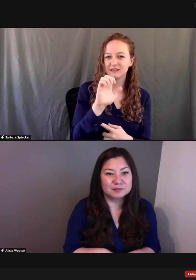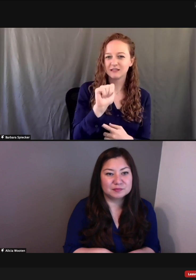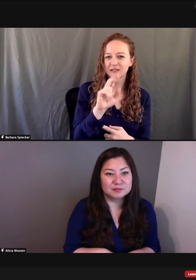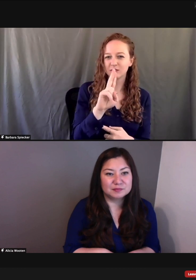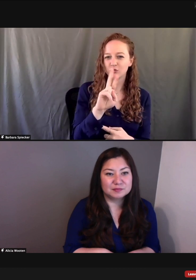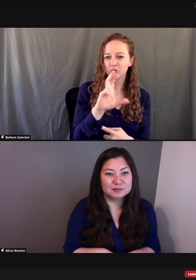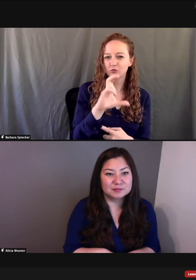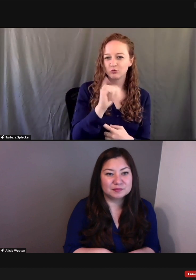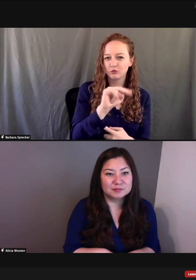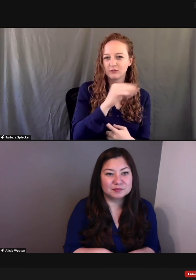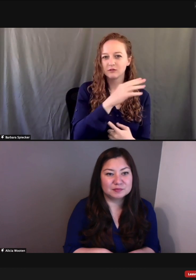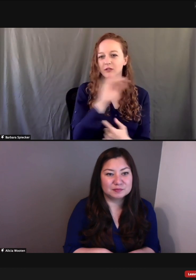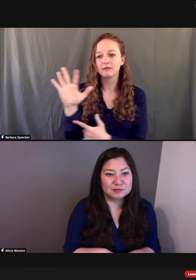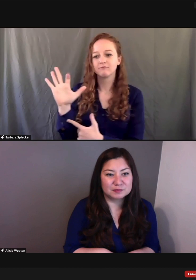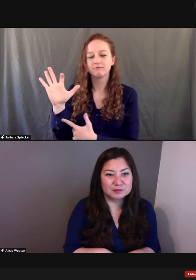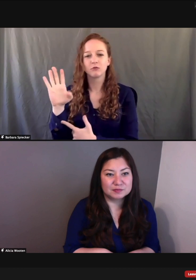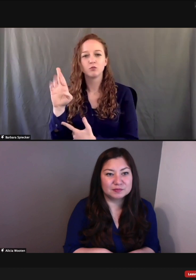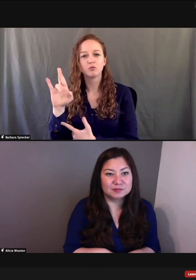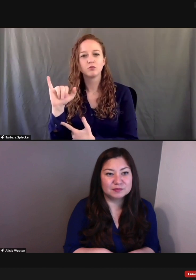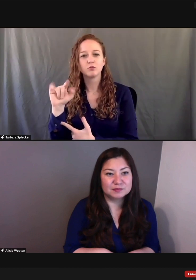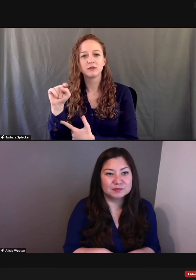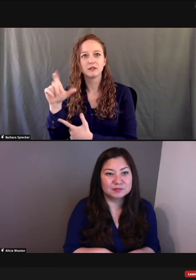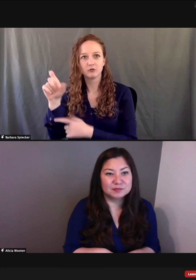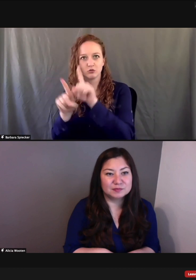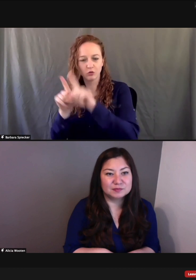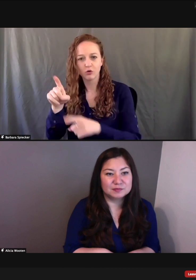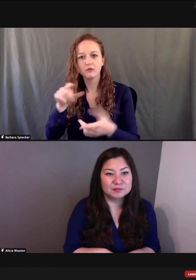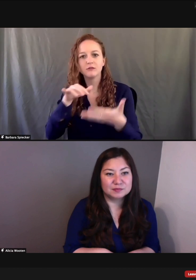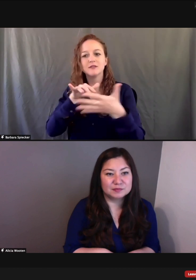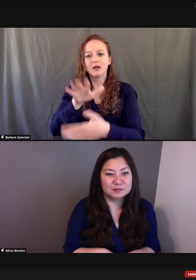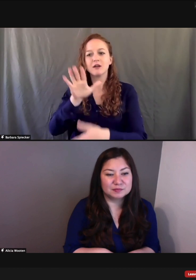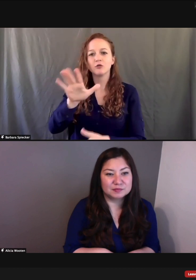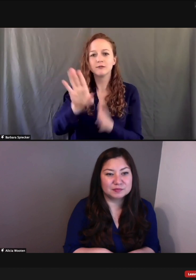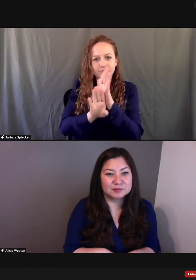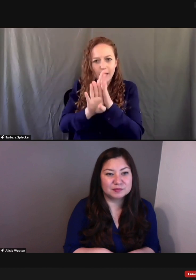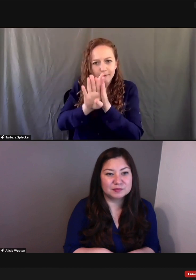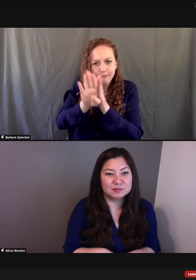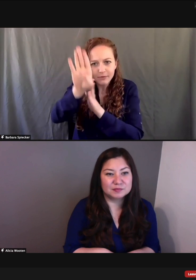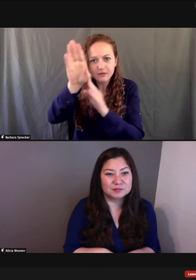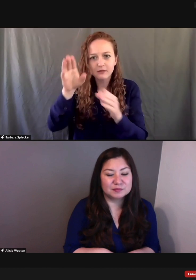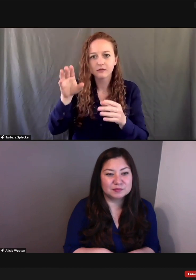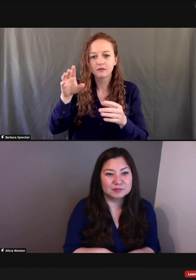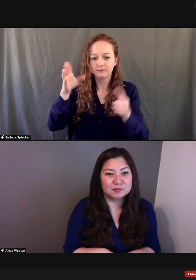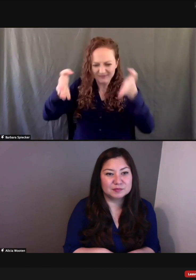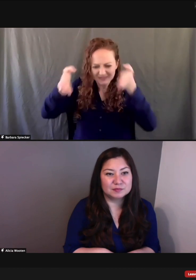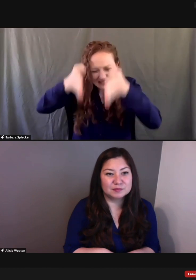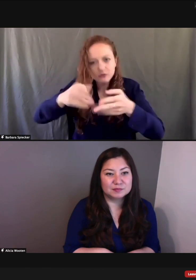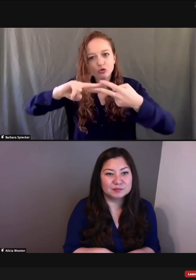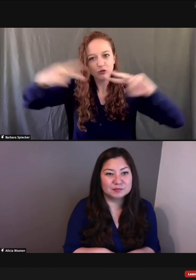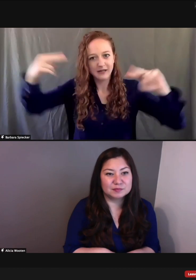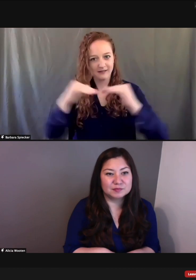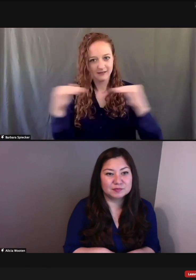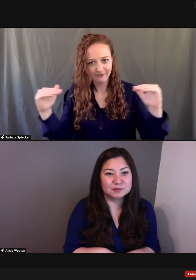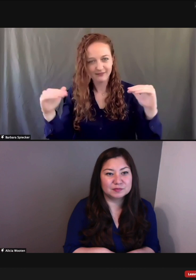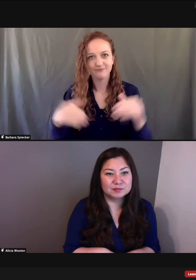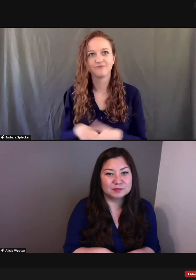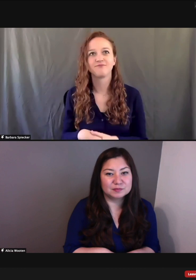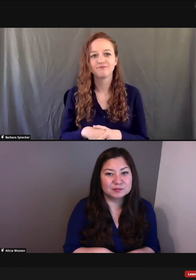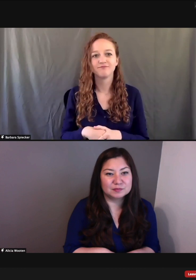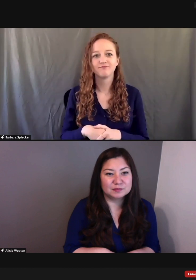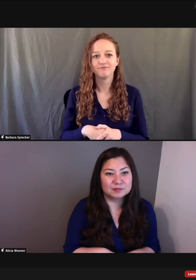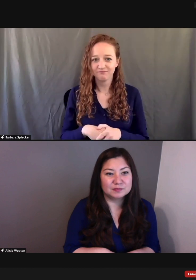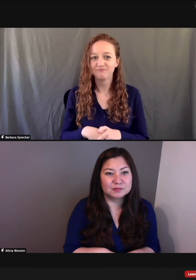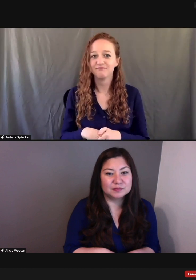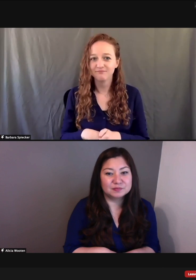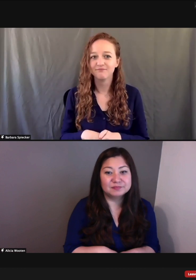biology. And I had gotten, RIT had gotten the National Science Foundation scholarship money for deaf and hard of hearing students to do